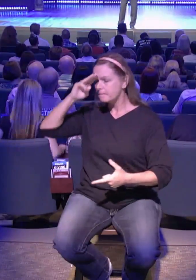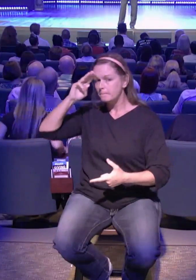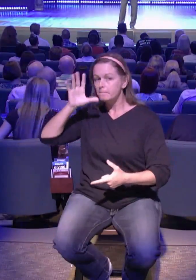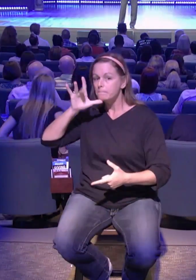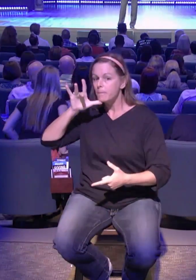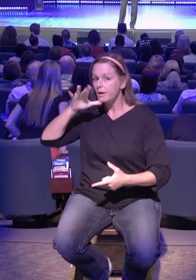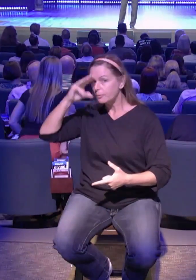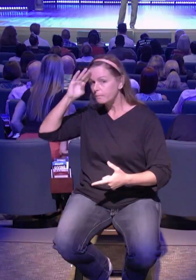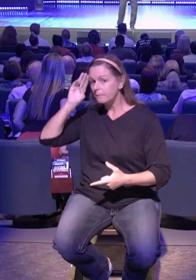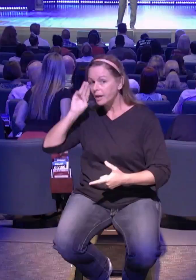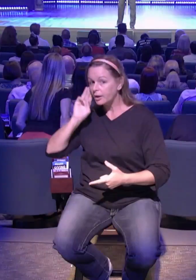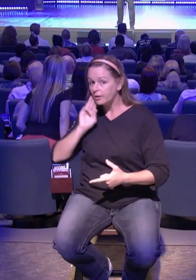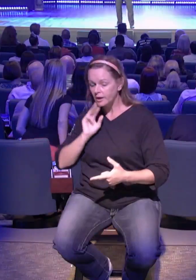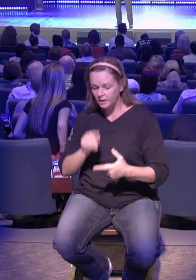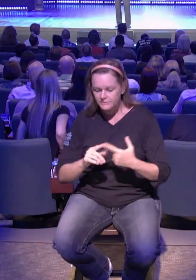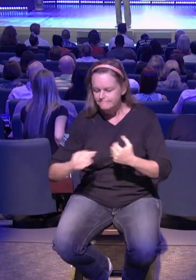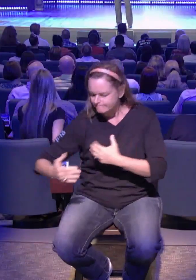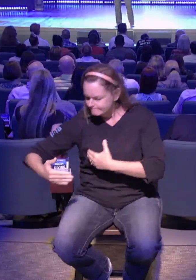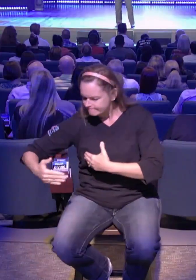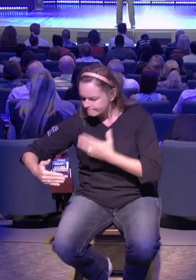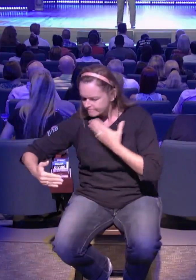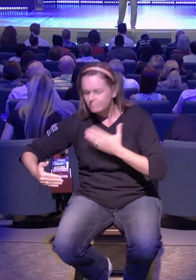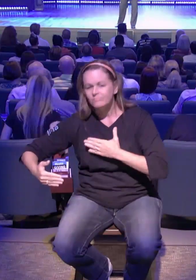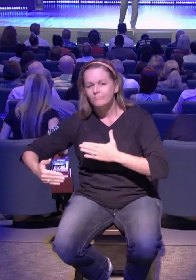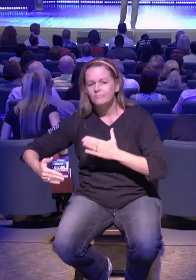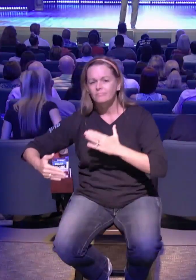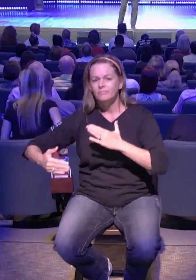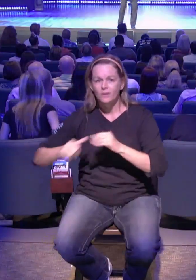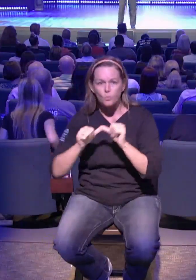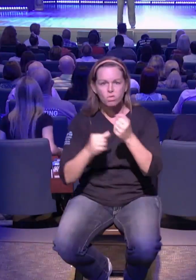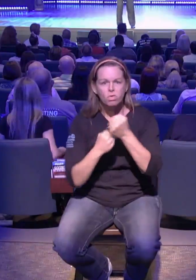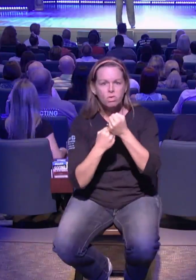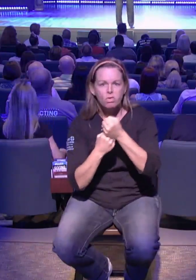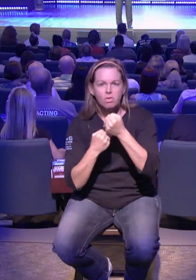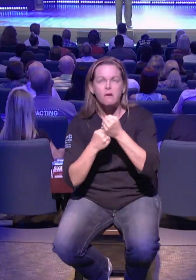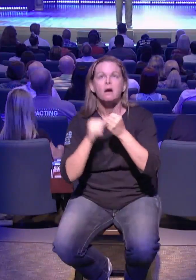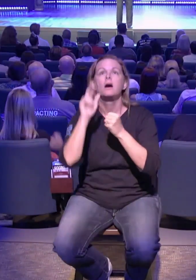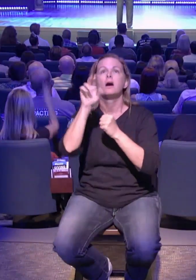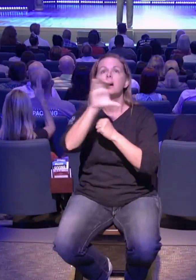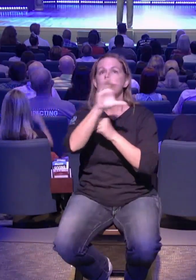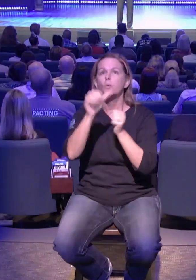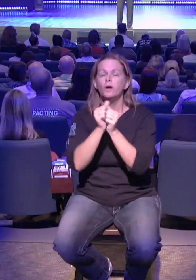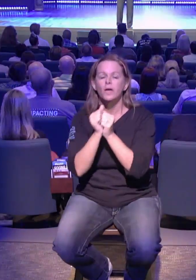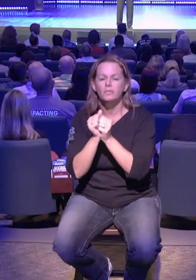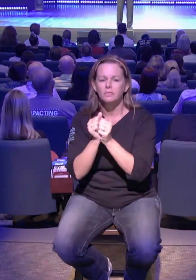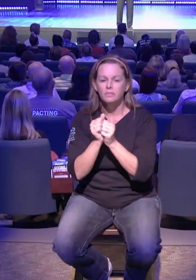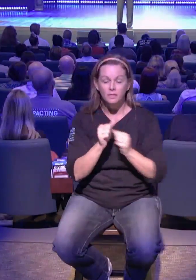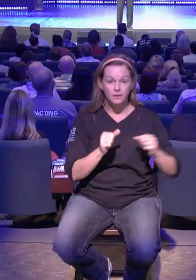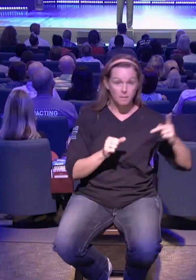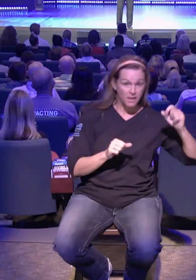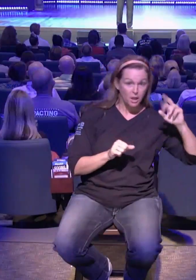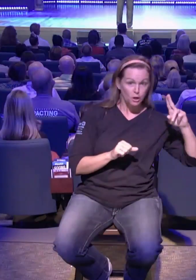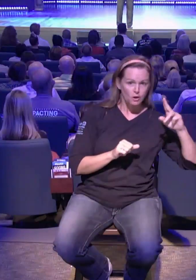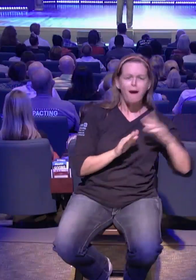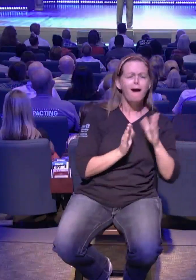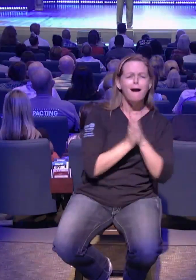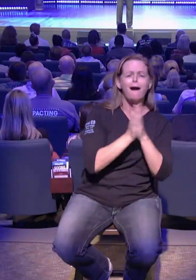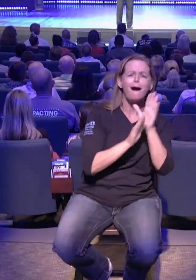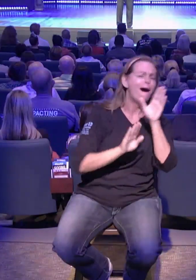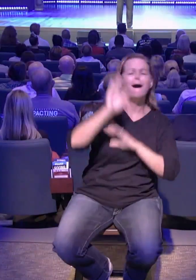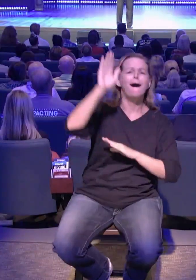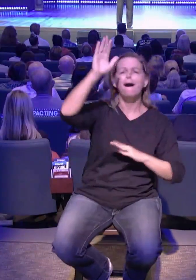supporting everyone. And John was right there. He was Mr. Consistent. Peter was the one that was up and down, in and